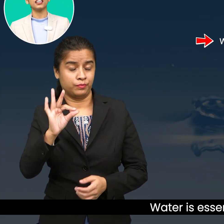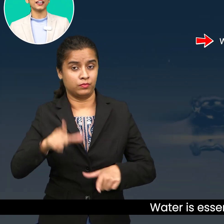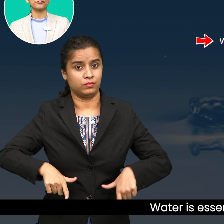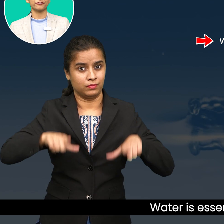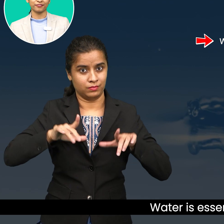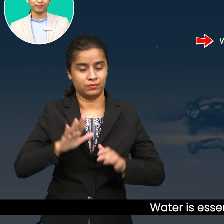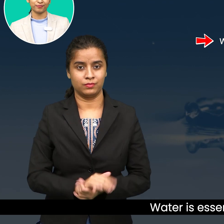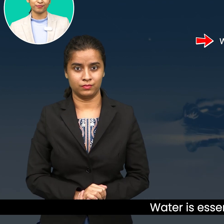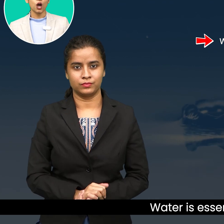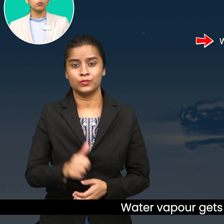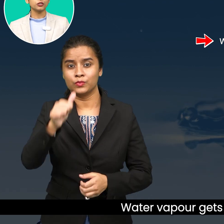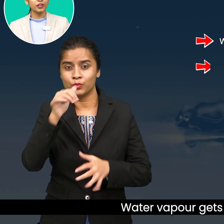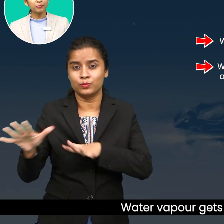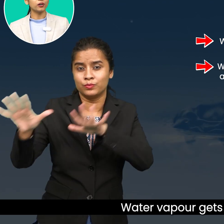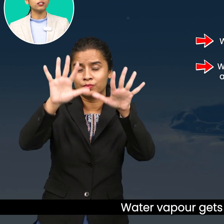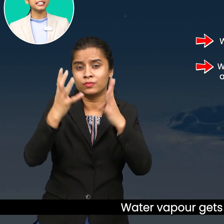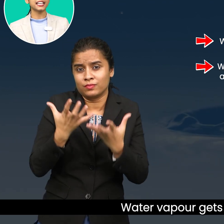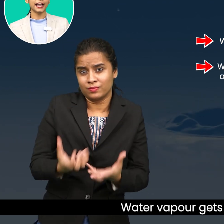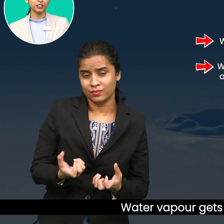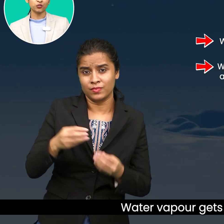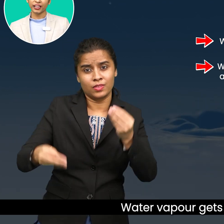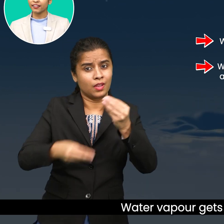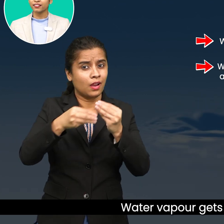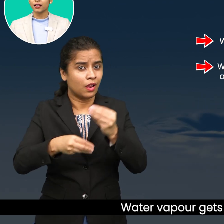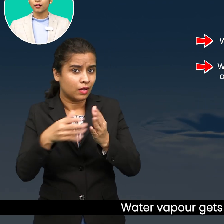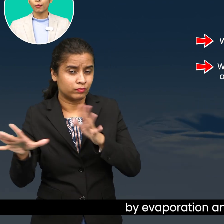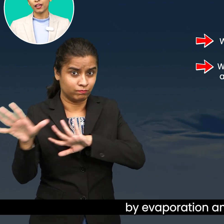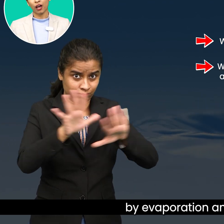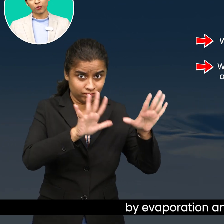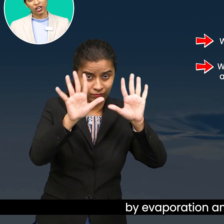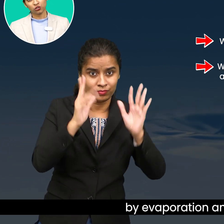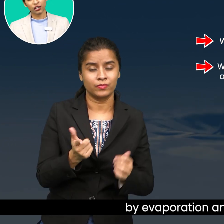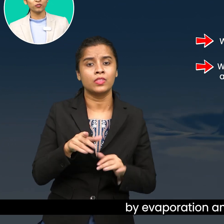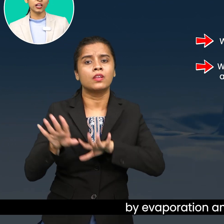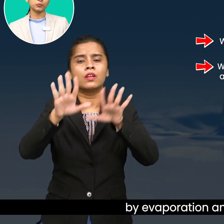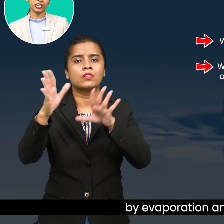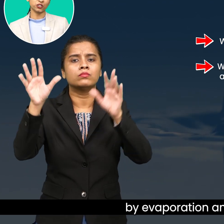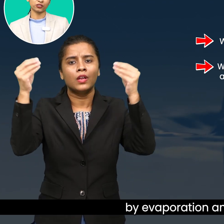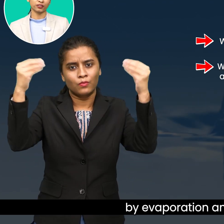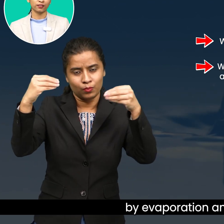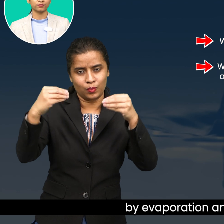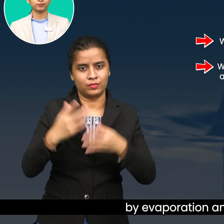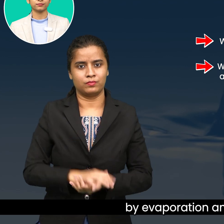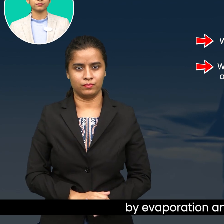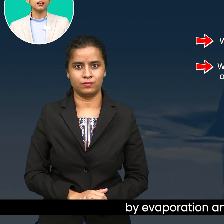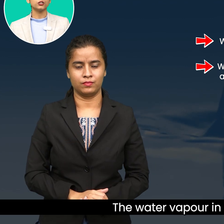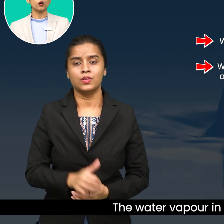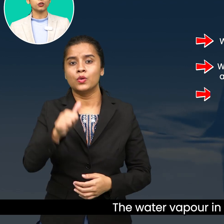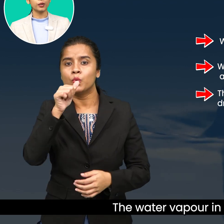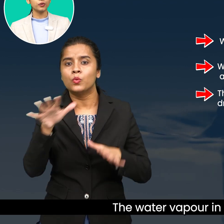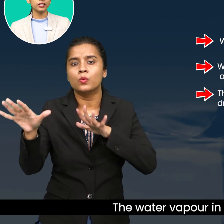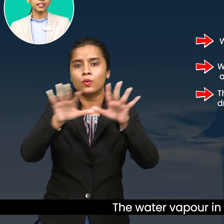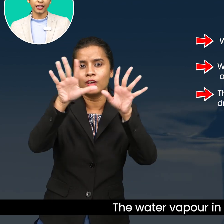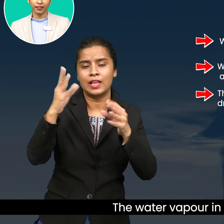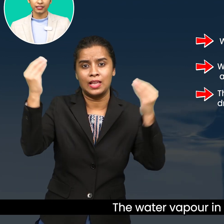essential for life. Water vapor gets added to air by evaporation and transpiration. The